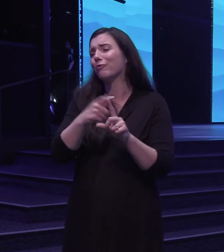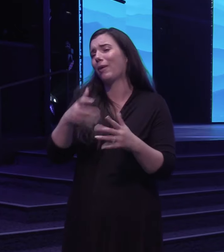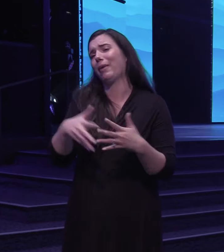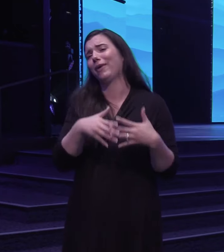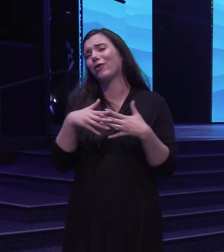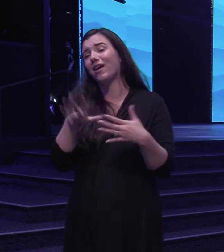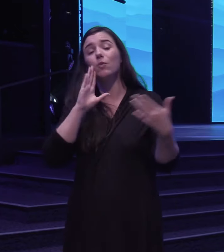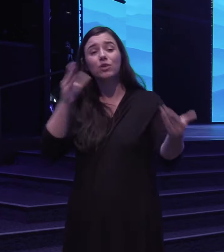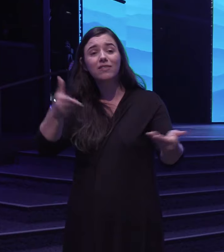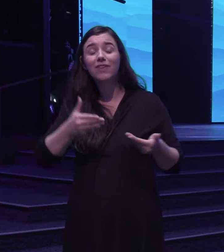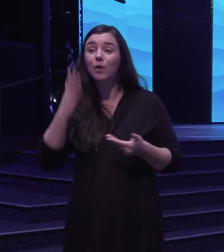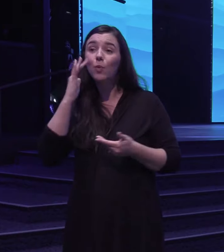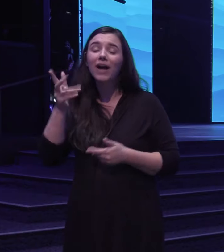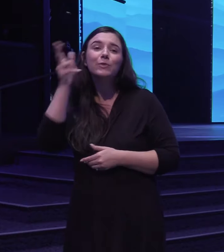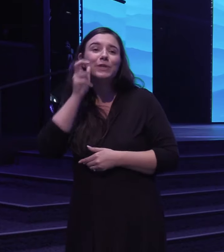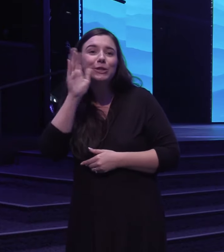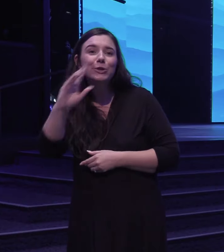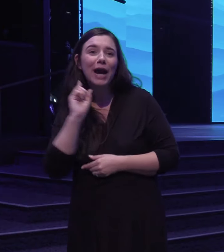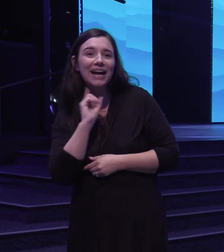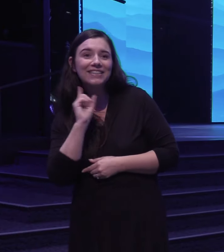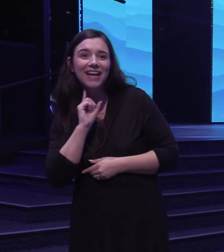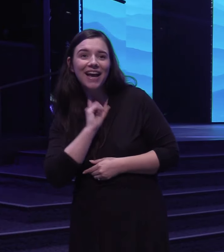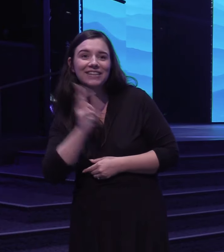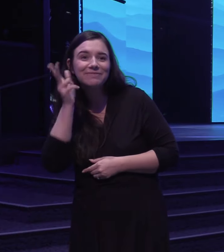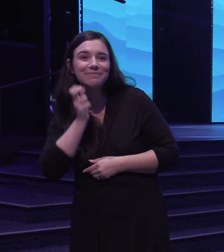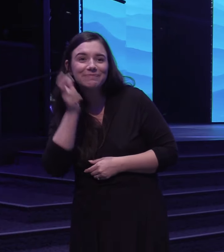would invite you over just so they could hear your accent.